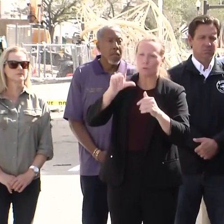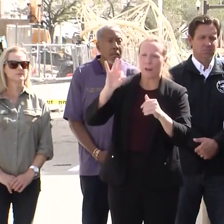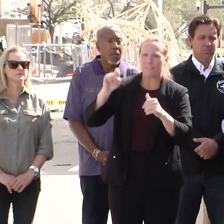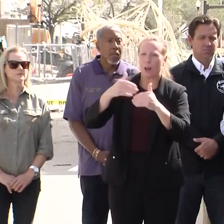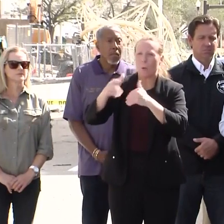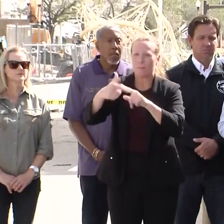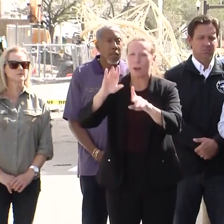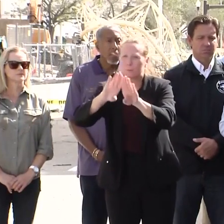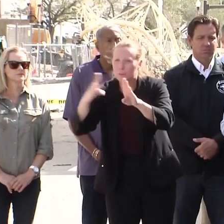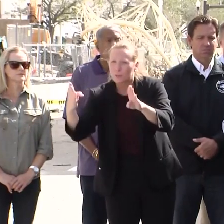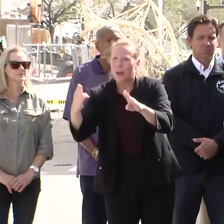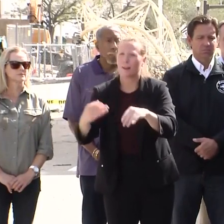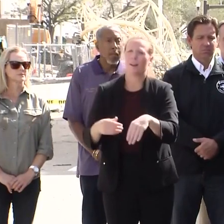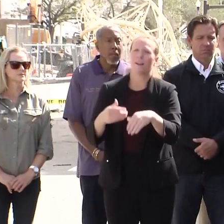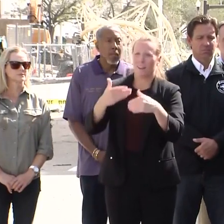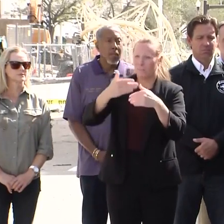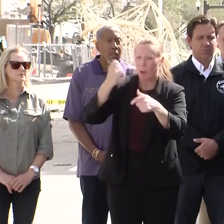window.